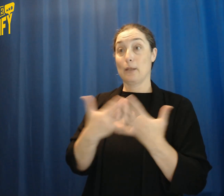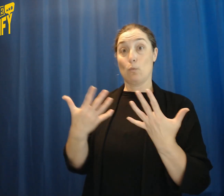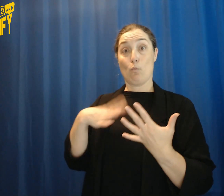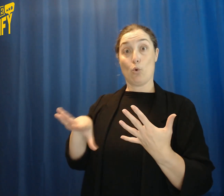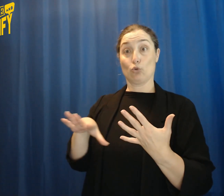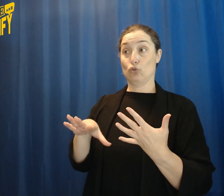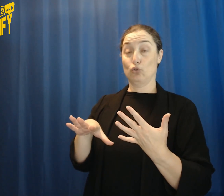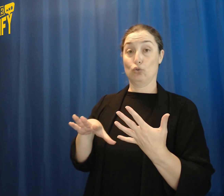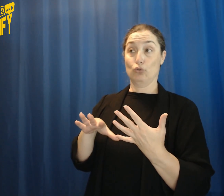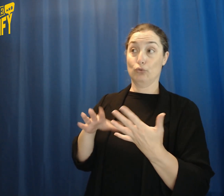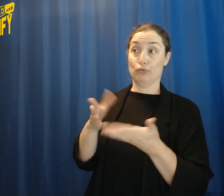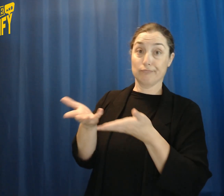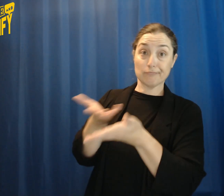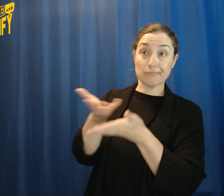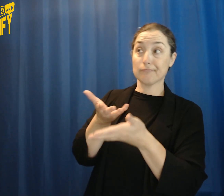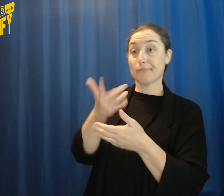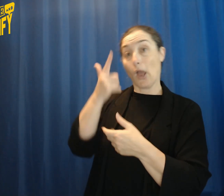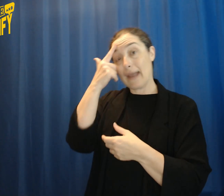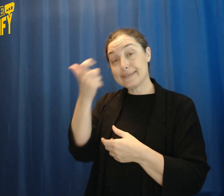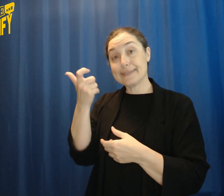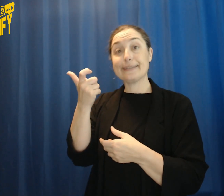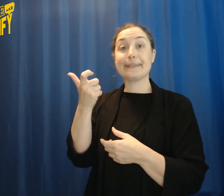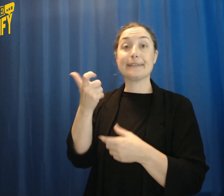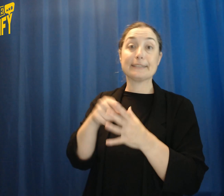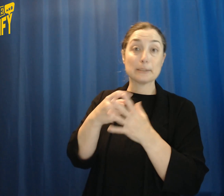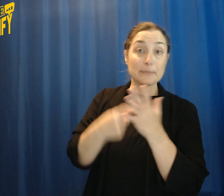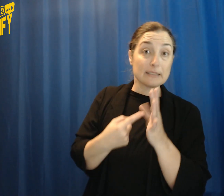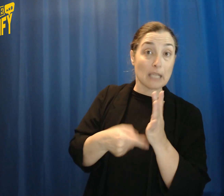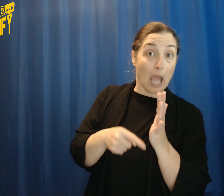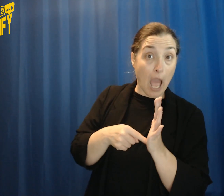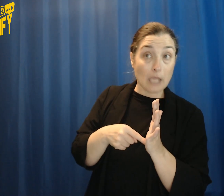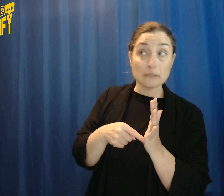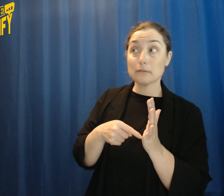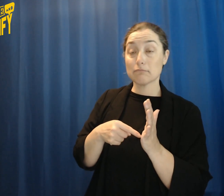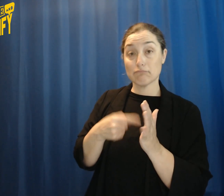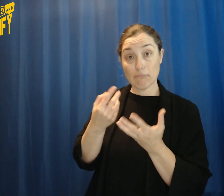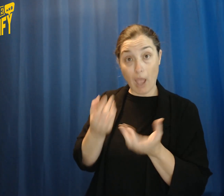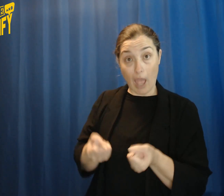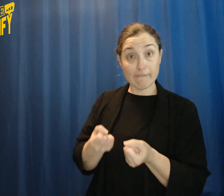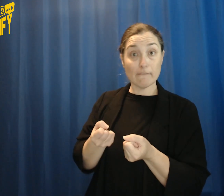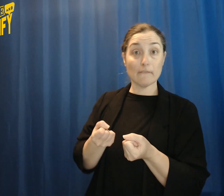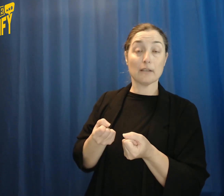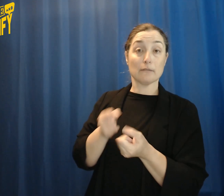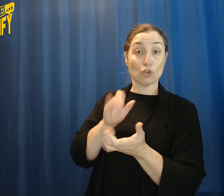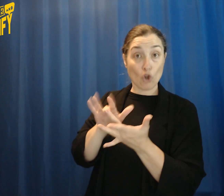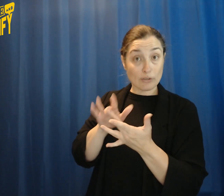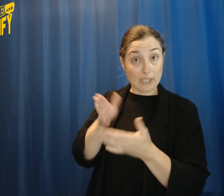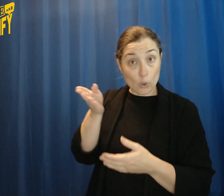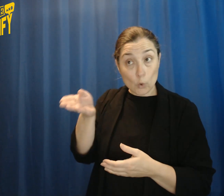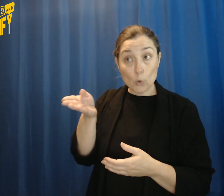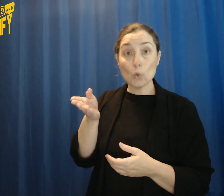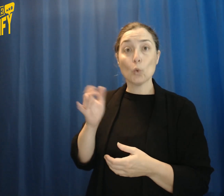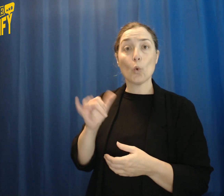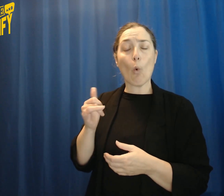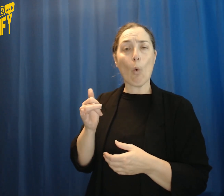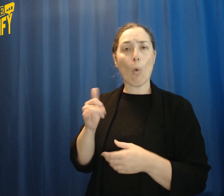an idea they have in terms of disability arts, is there somewhere that they can contact you or follow what you're doing?